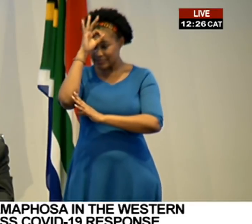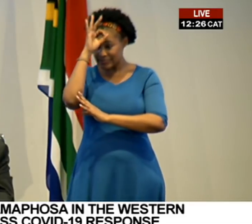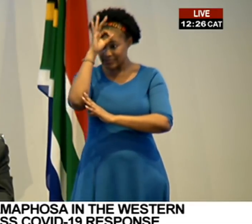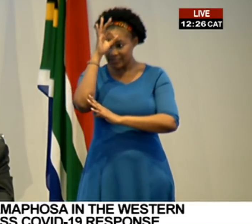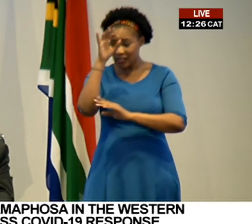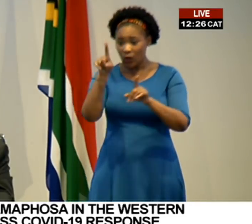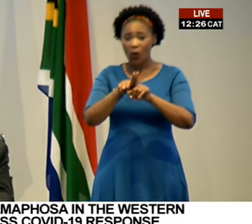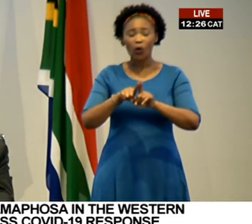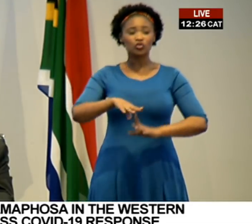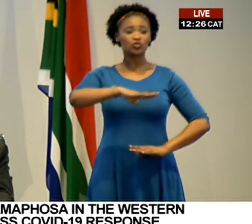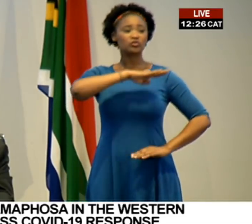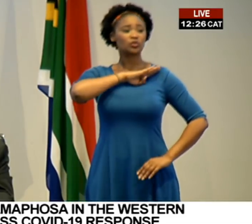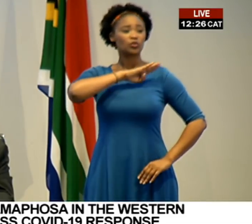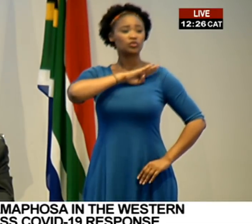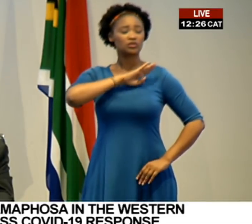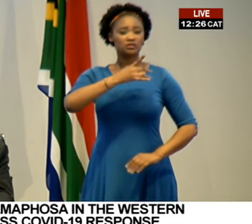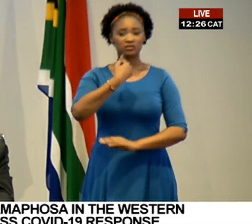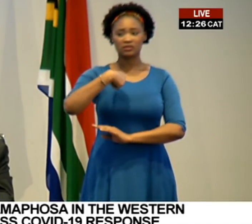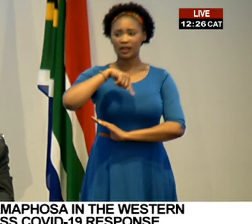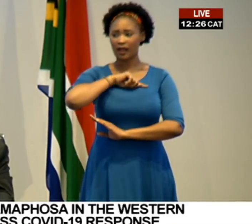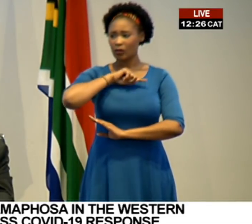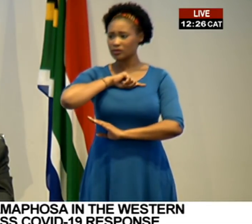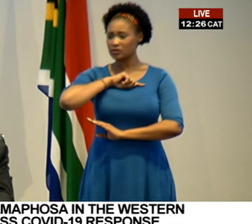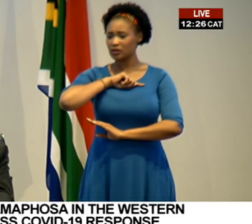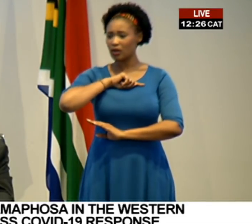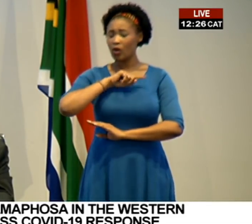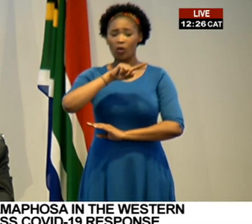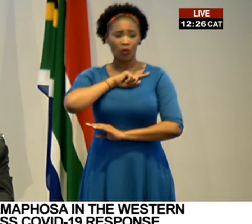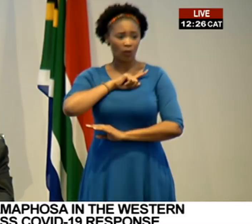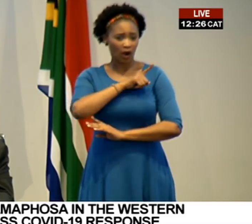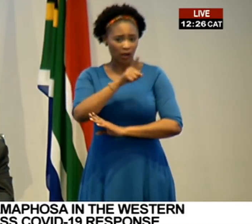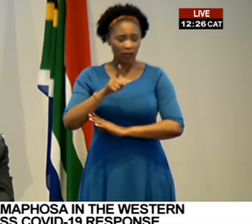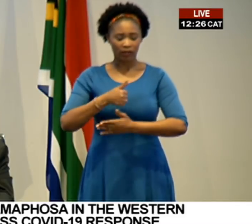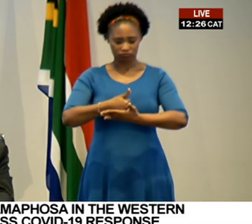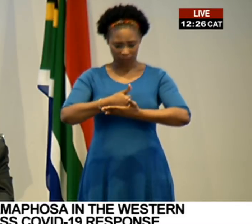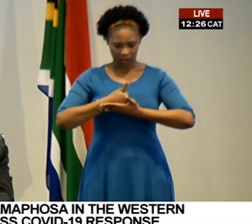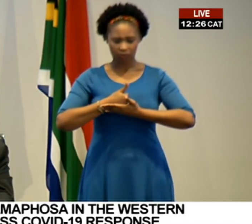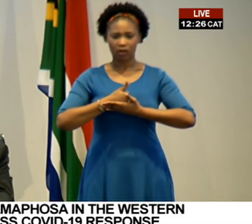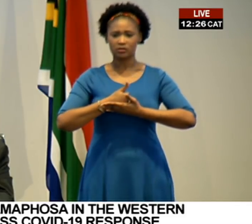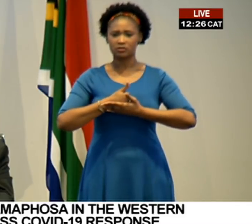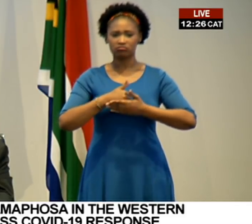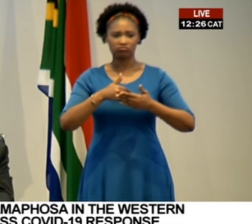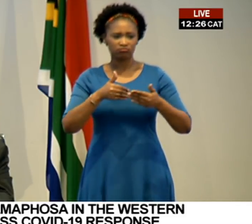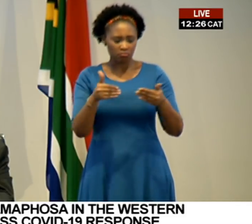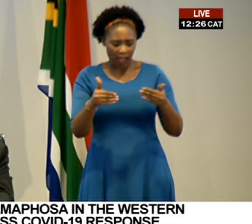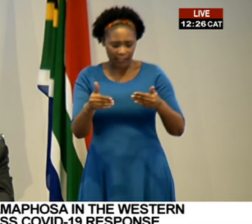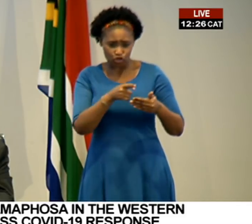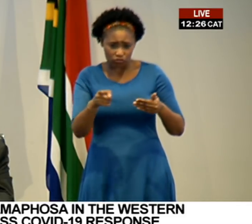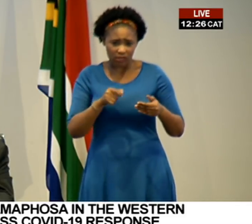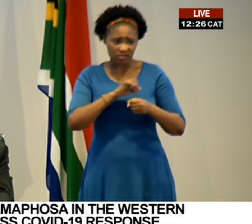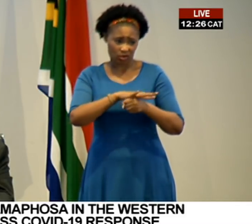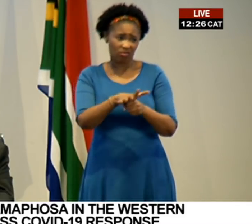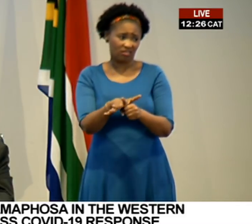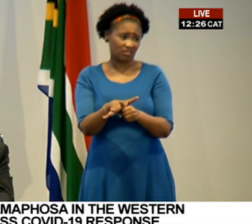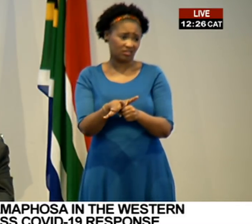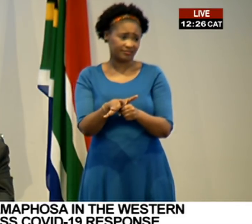as our soldiers who are enabling us to manage this pandemic.